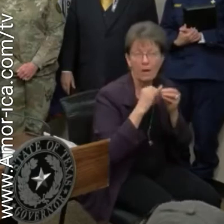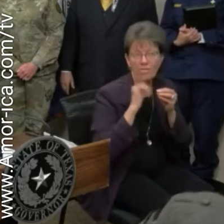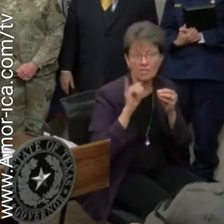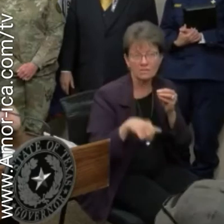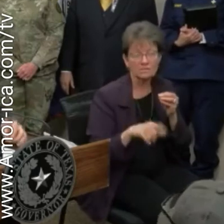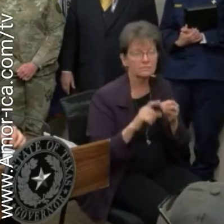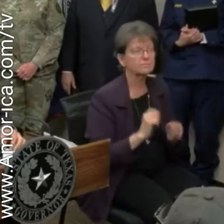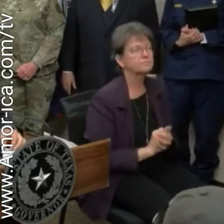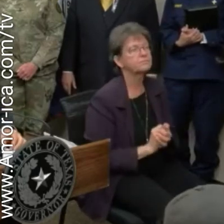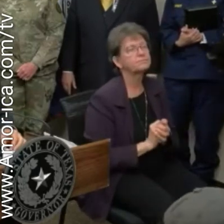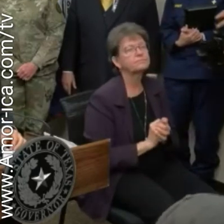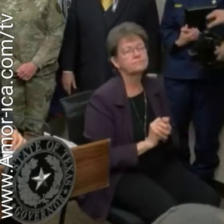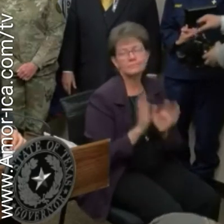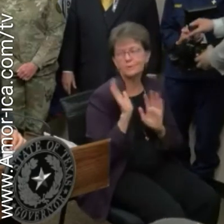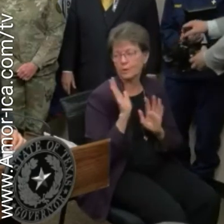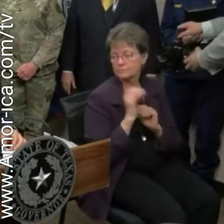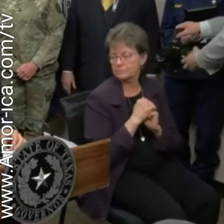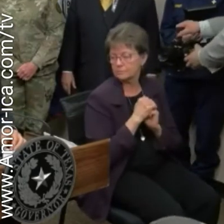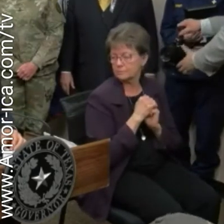Great.